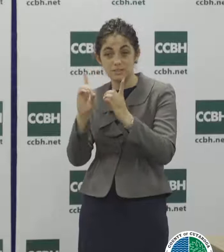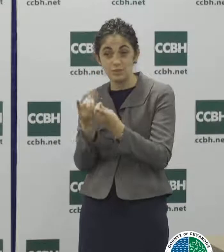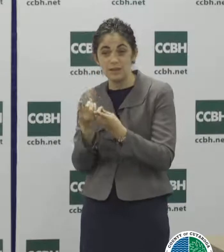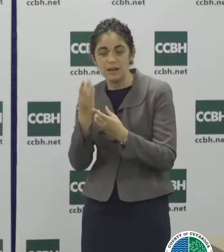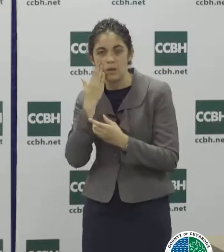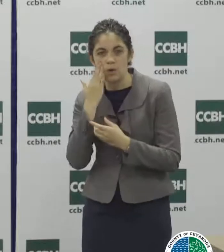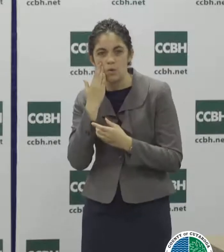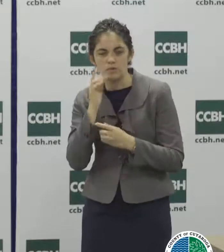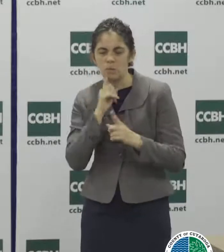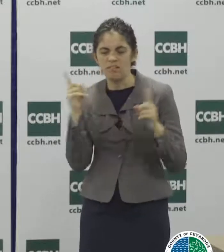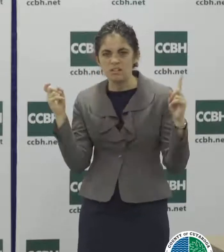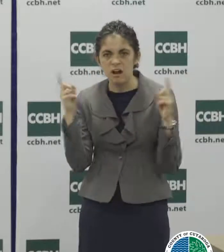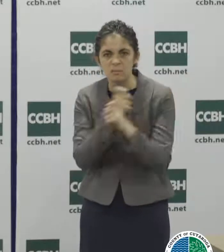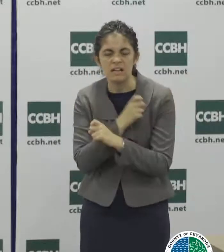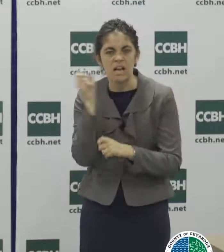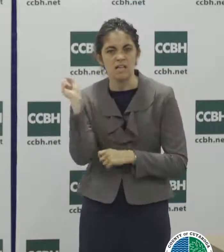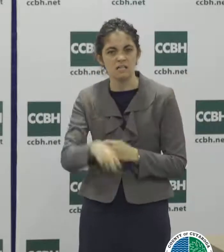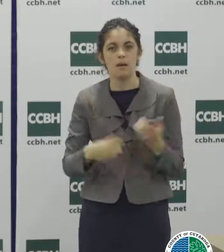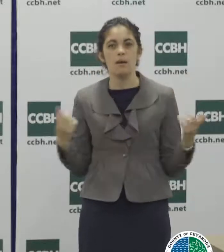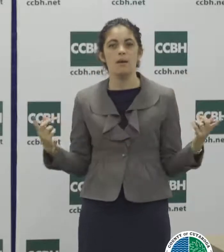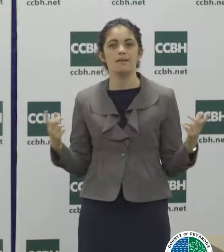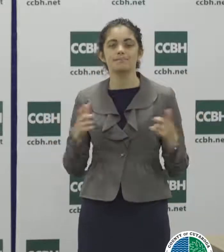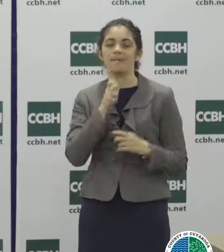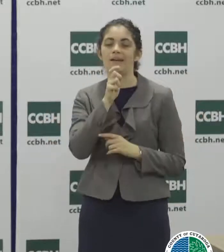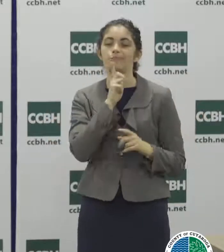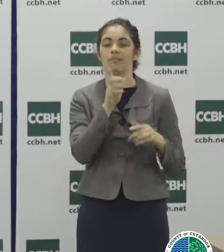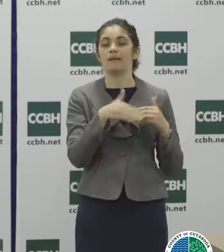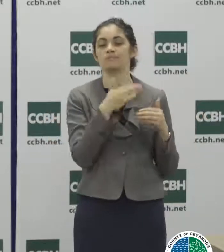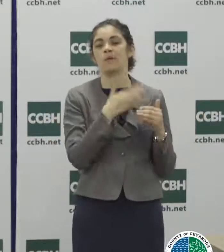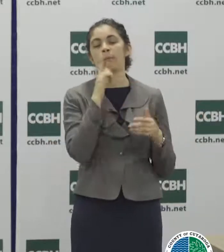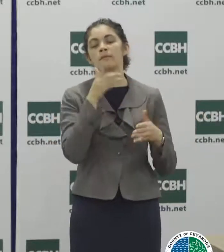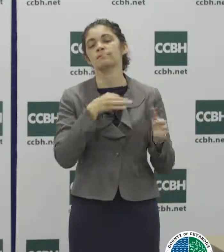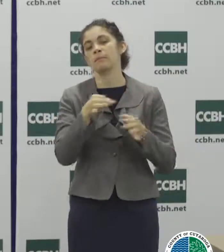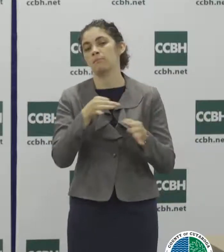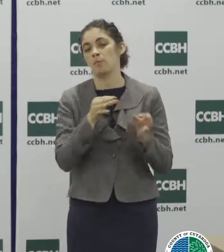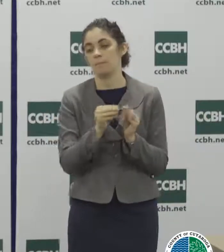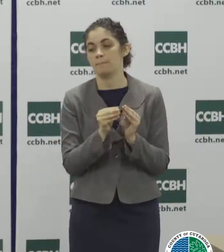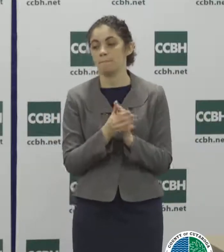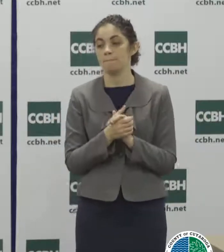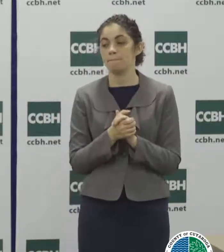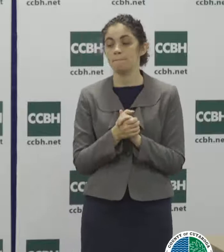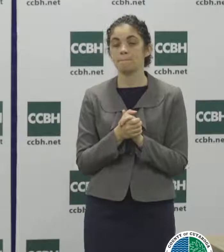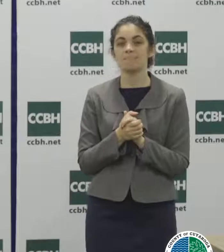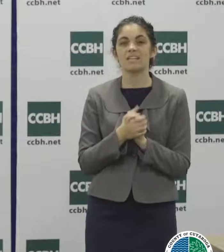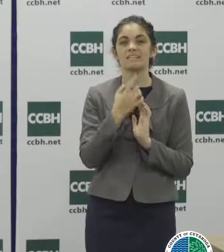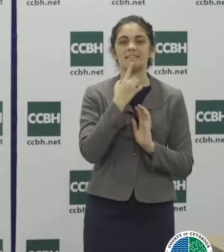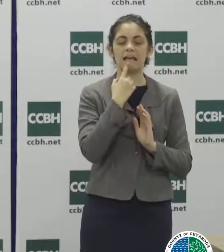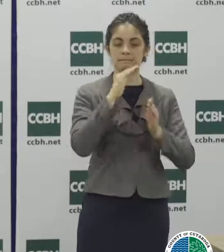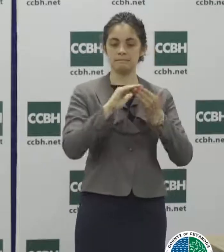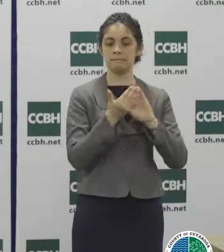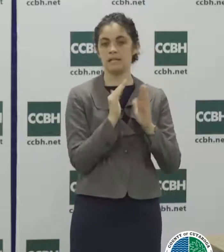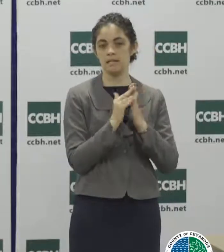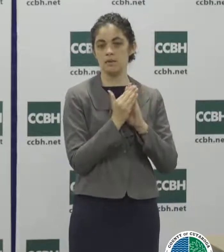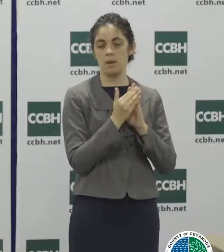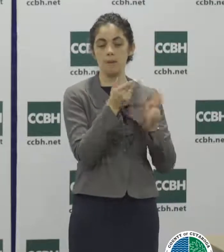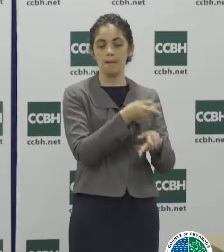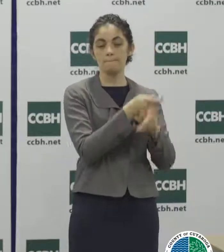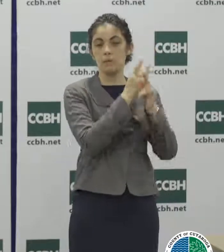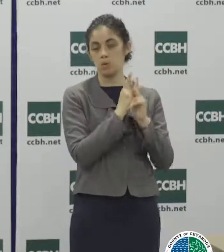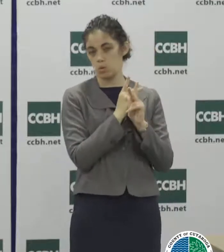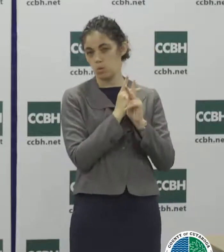know that sounds complicated, but it's really not. I'll try to explain. Let's say a city